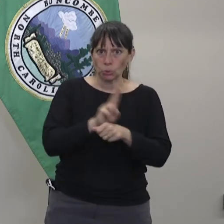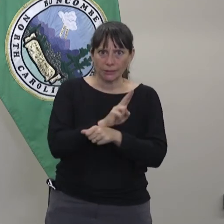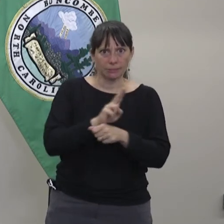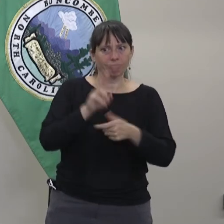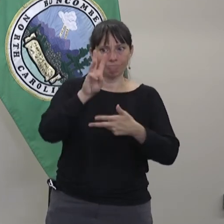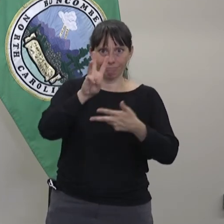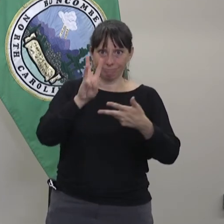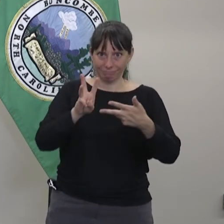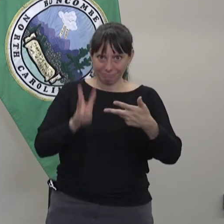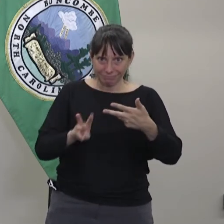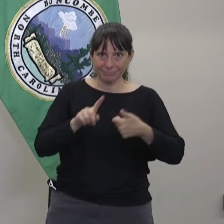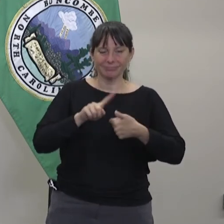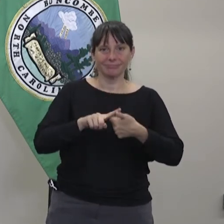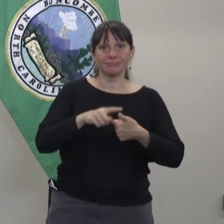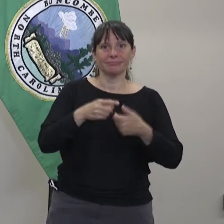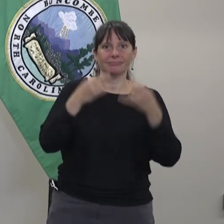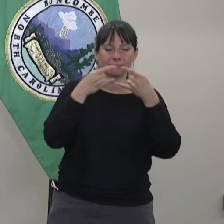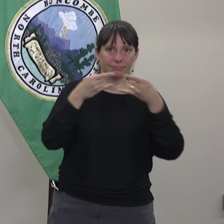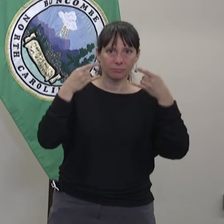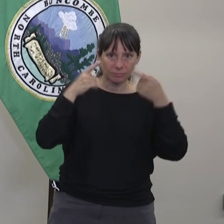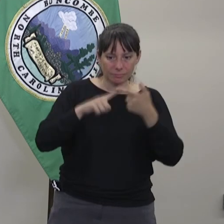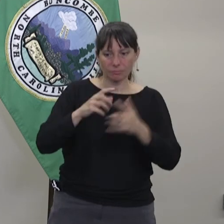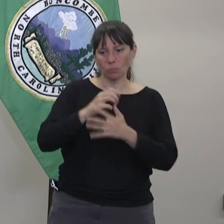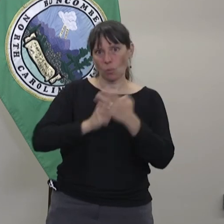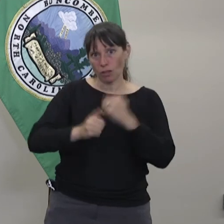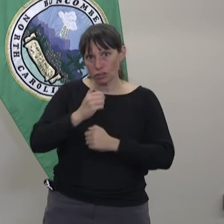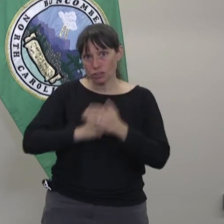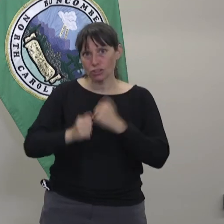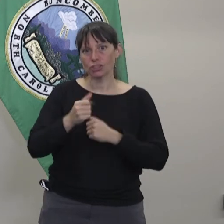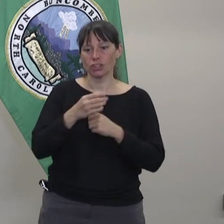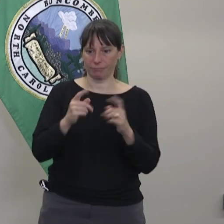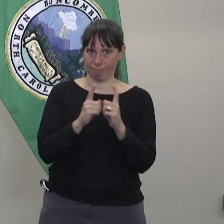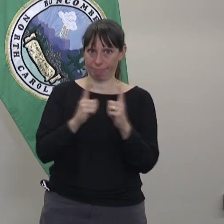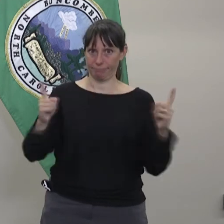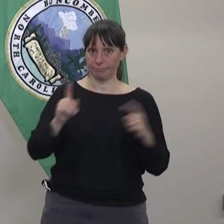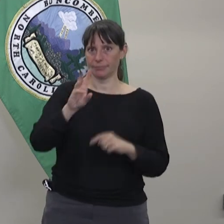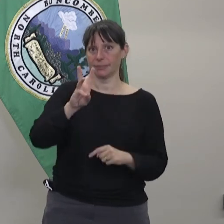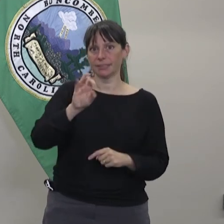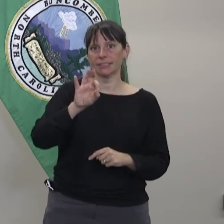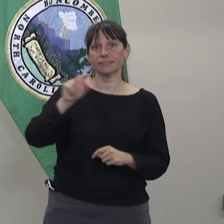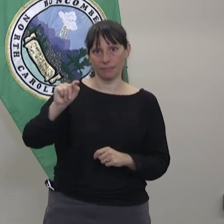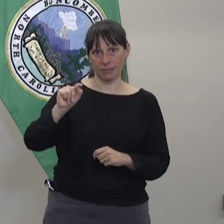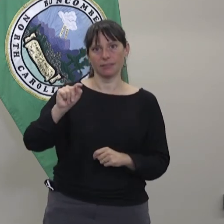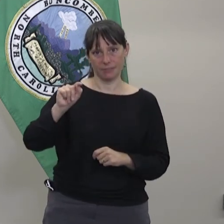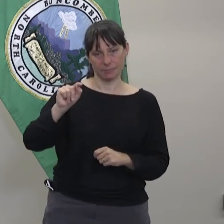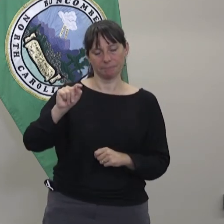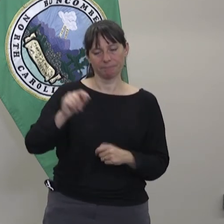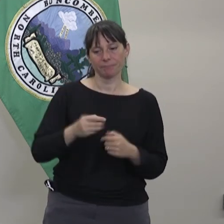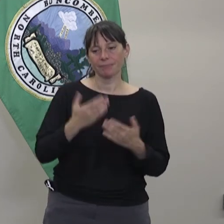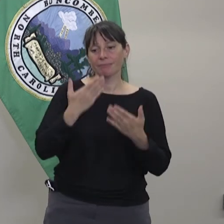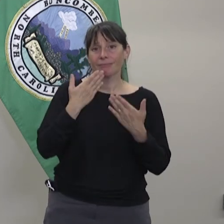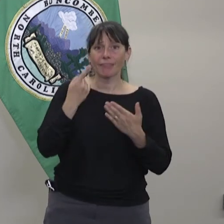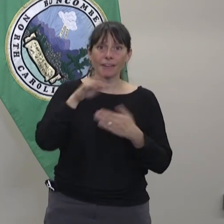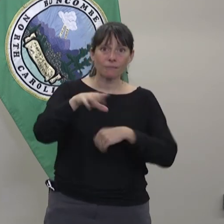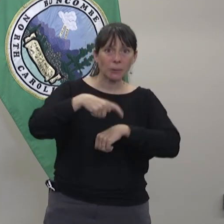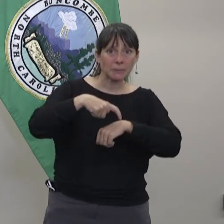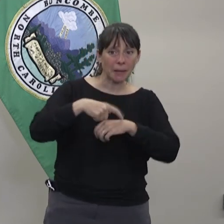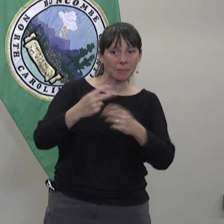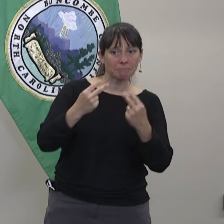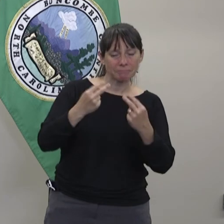your face covering. Thank you for your time and your commitment in slowing the spread.